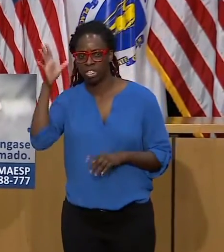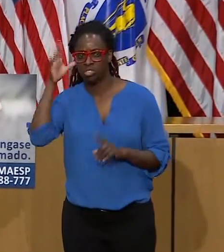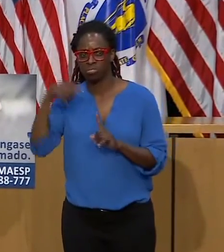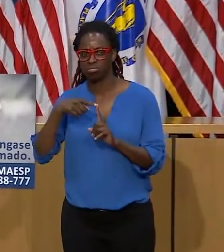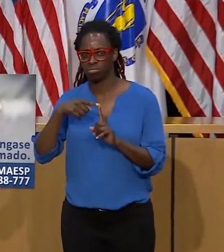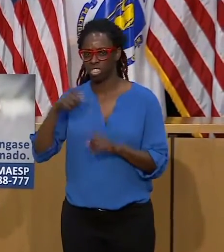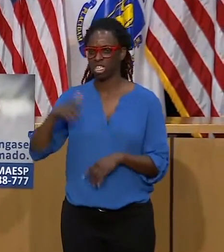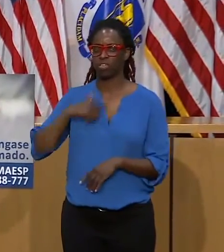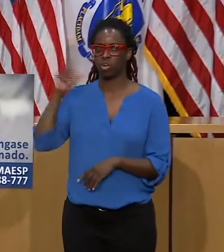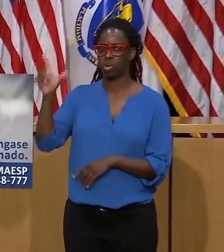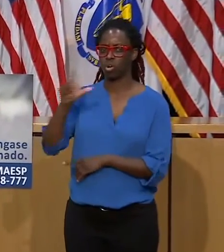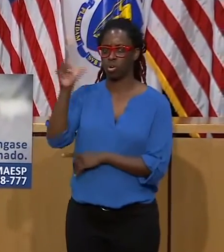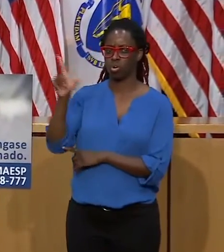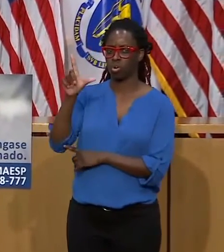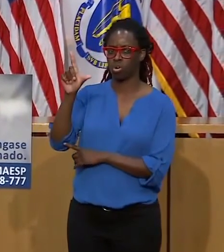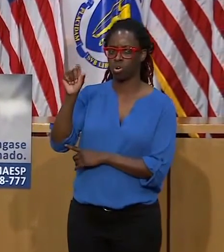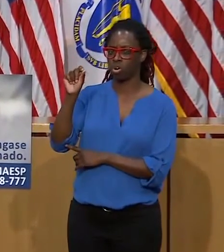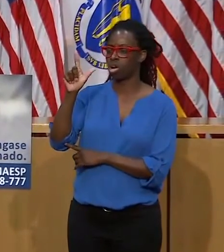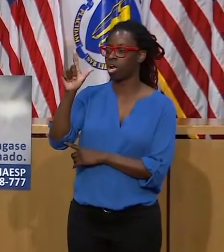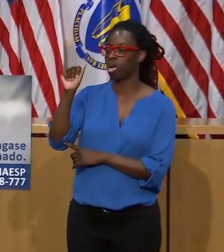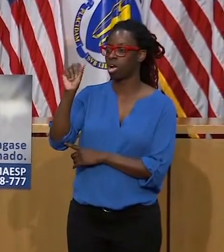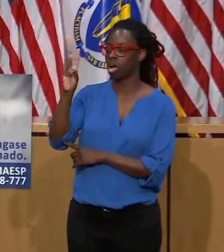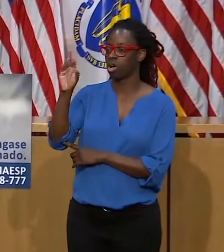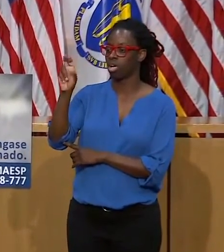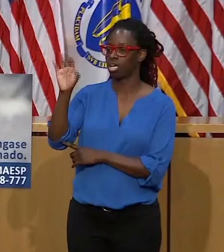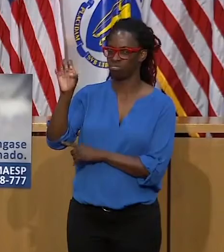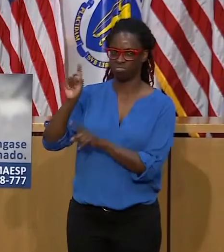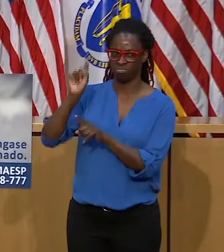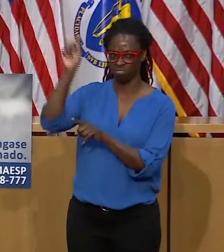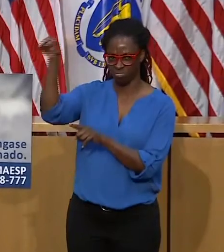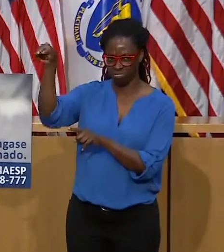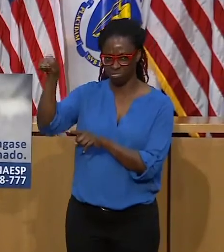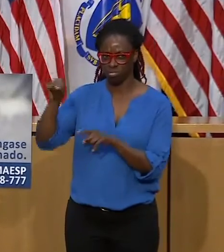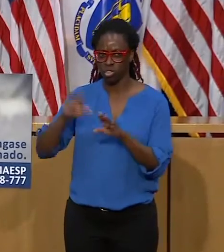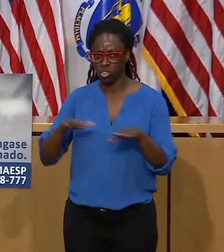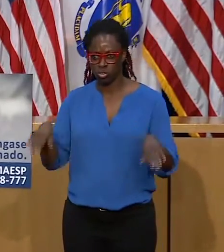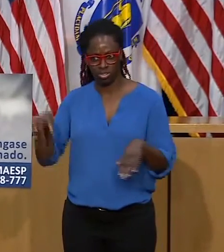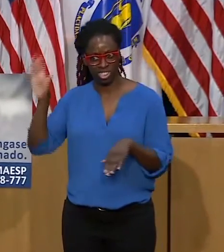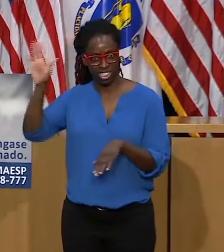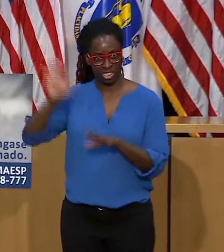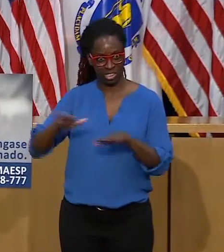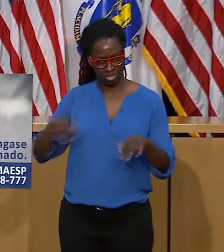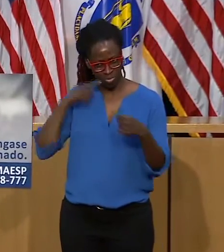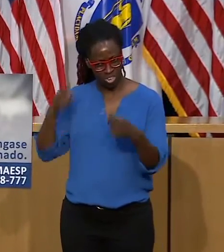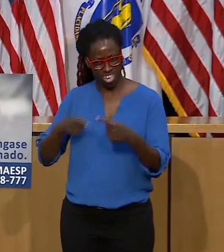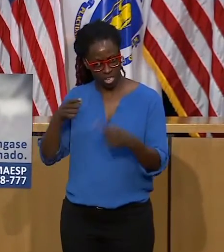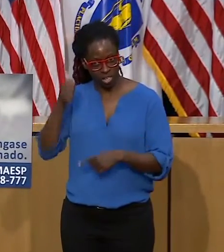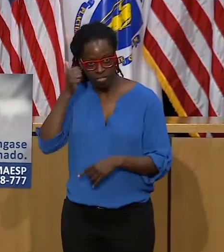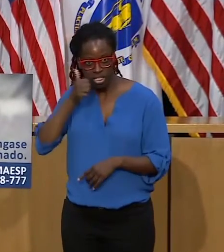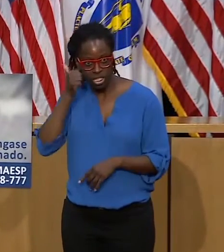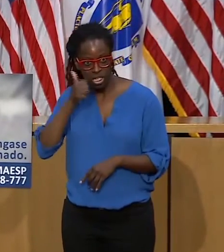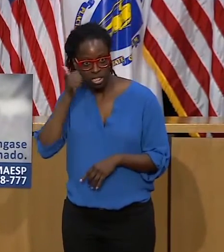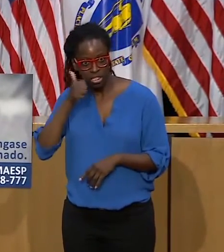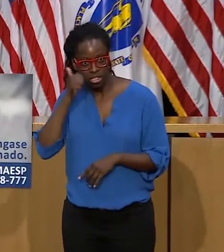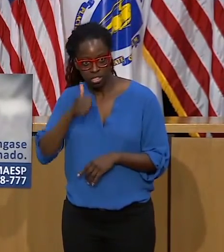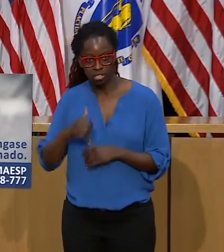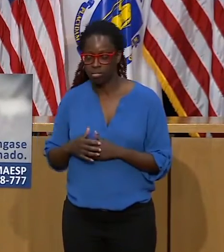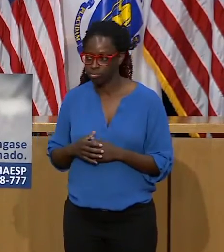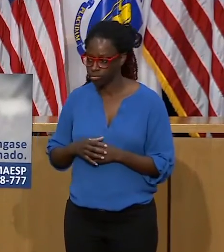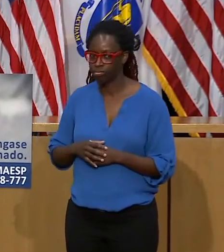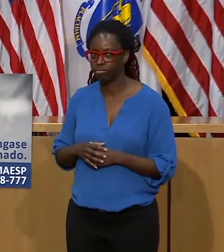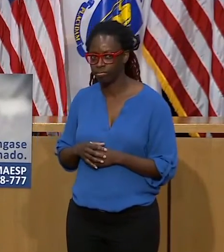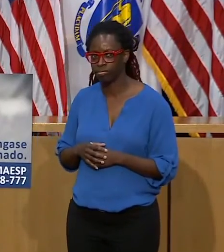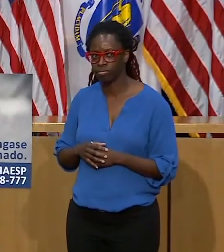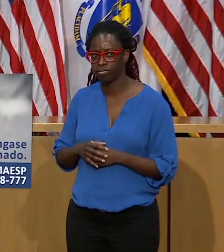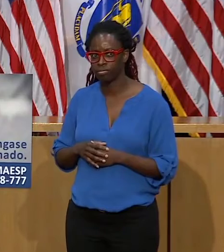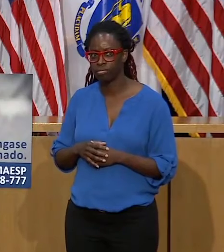to go to school each day. Raquel was a member of the Commissioner's K-12 Reopening Schools Working Group that provided input and